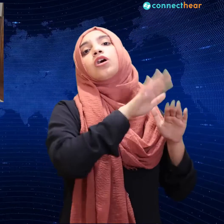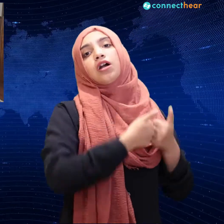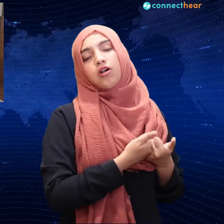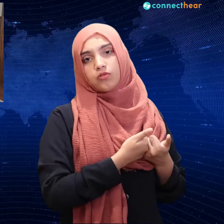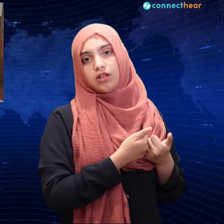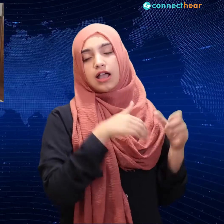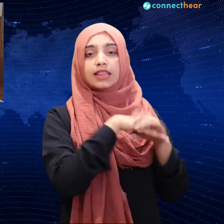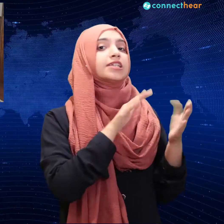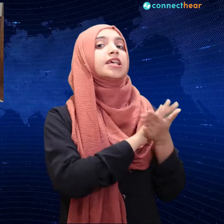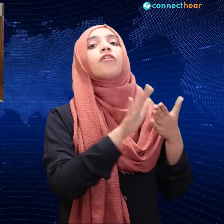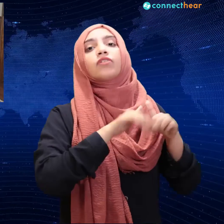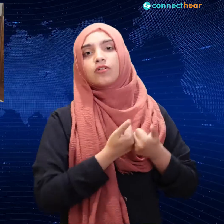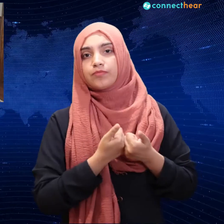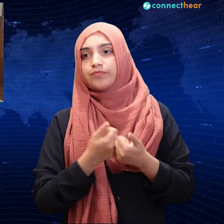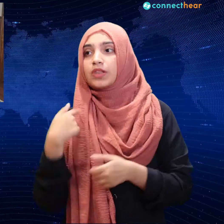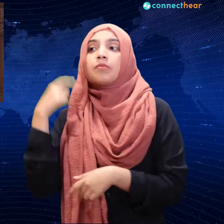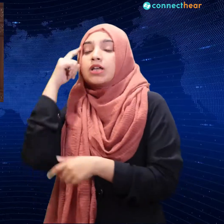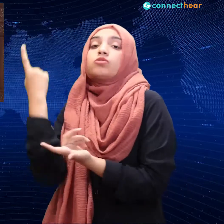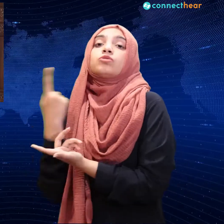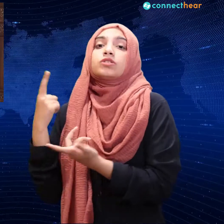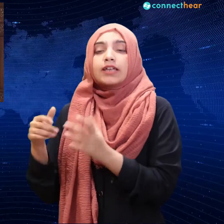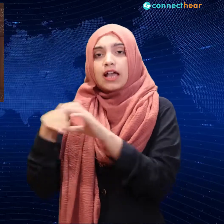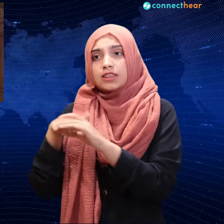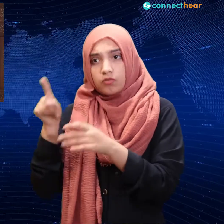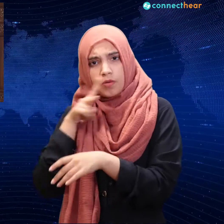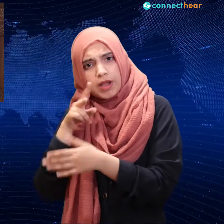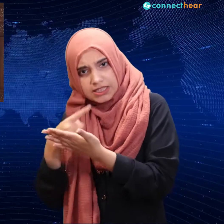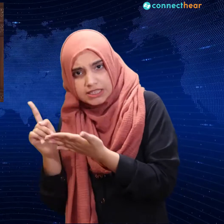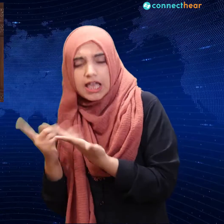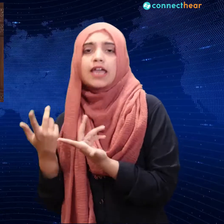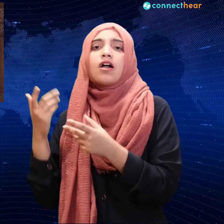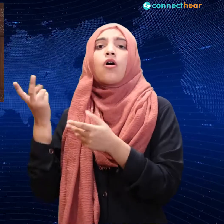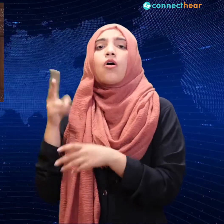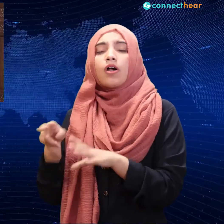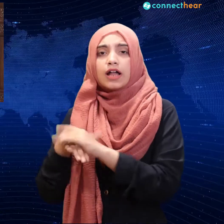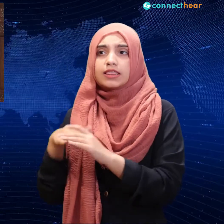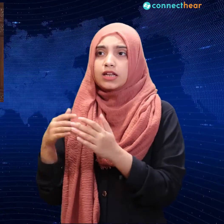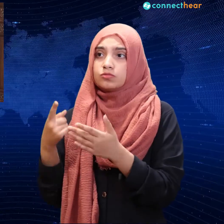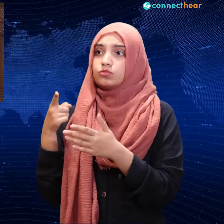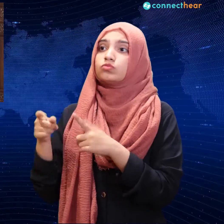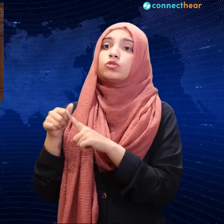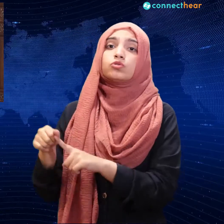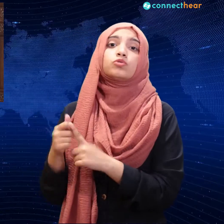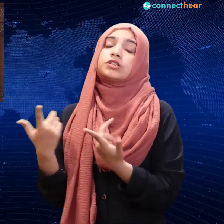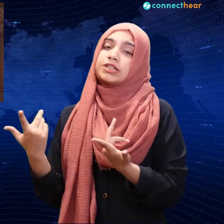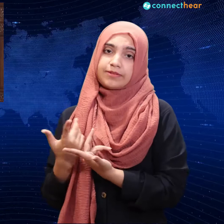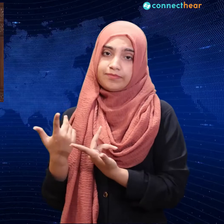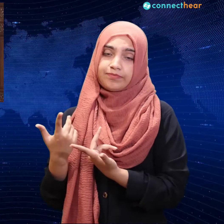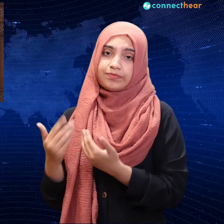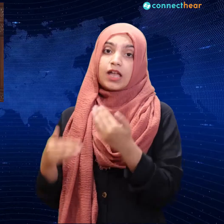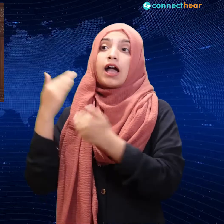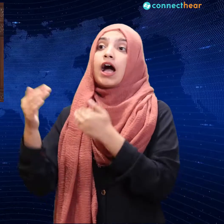right direction. If it seeks legitimacy, it will need to